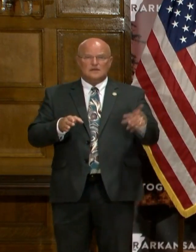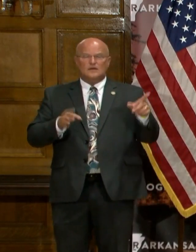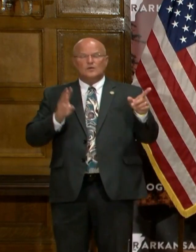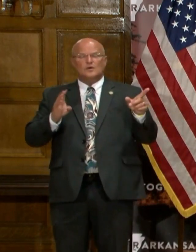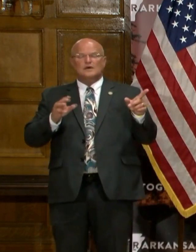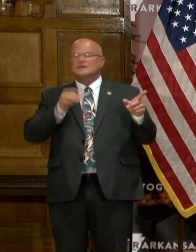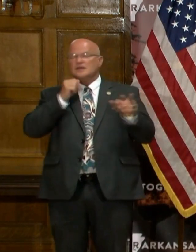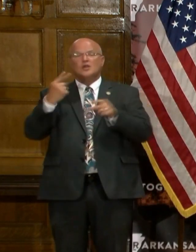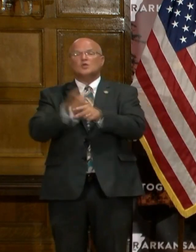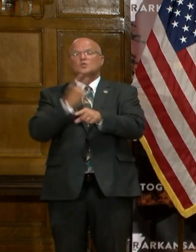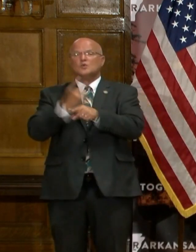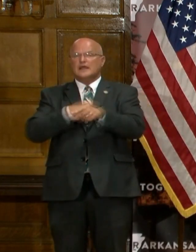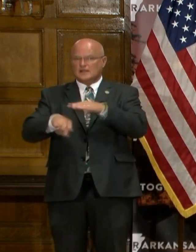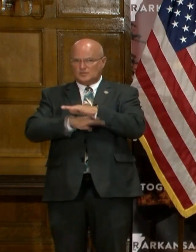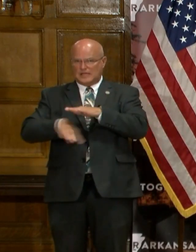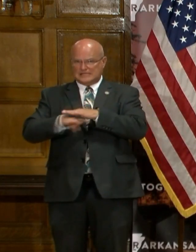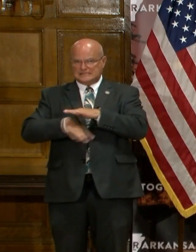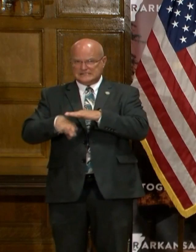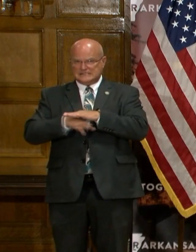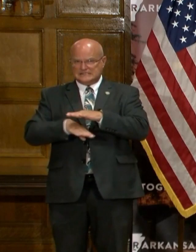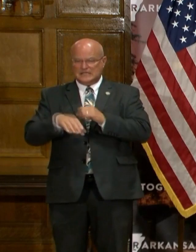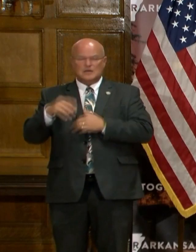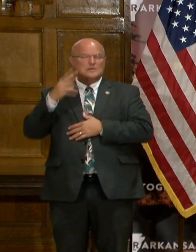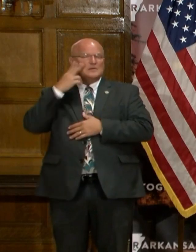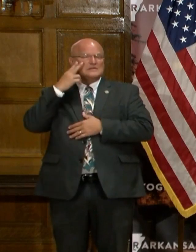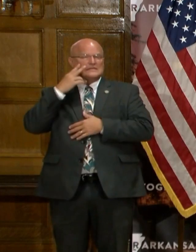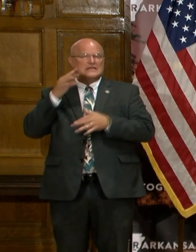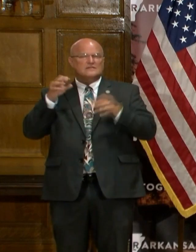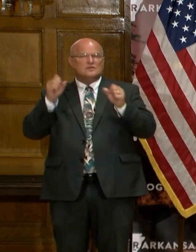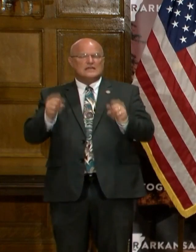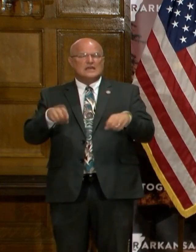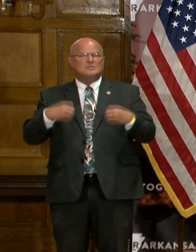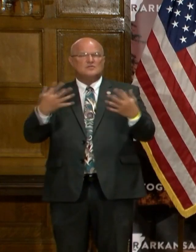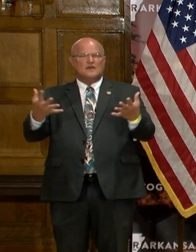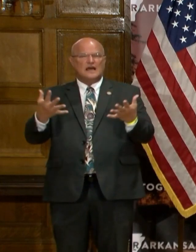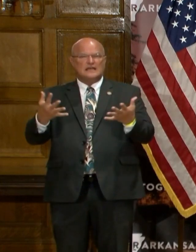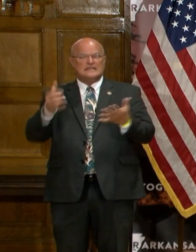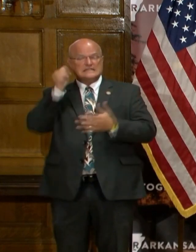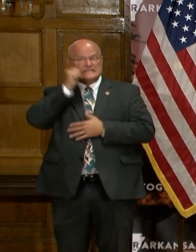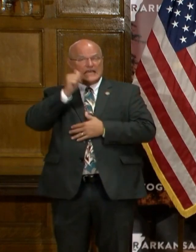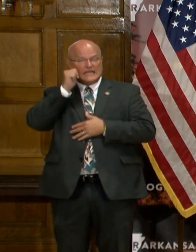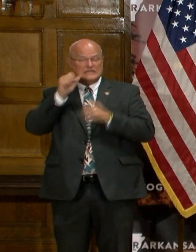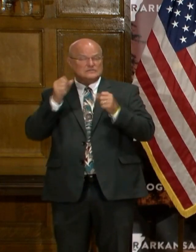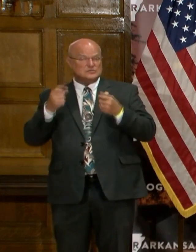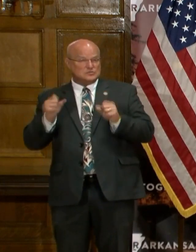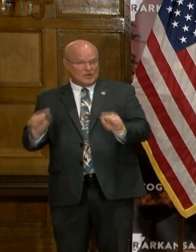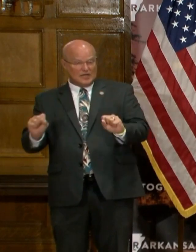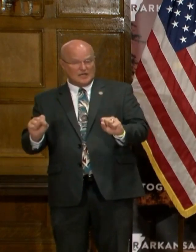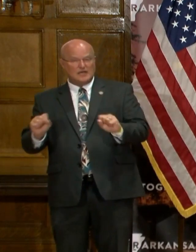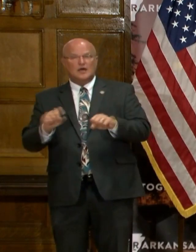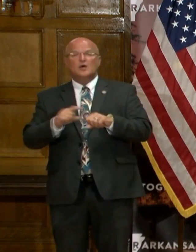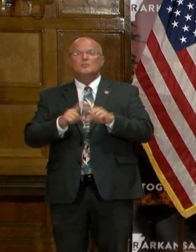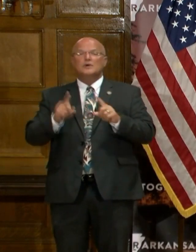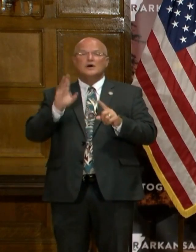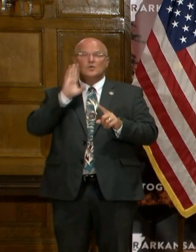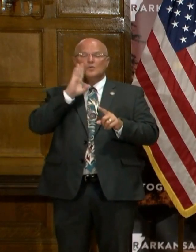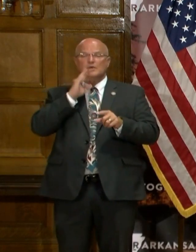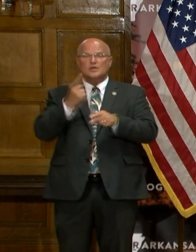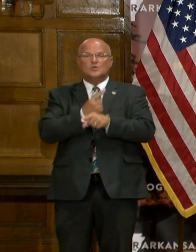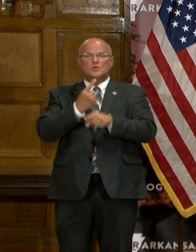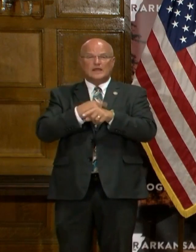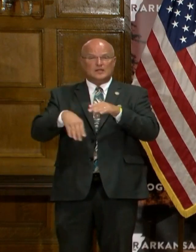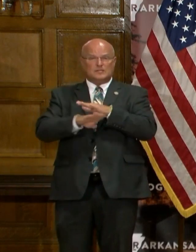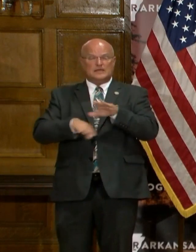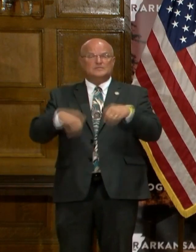Well, I said on a regular basis, we will see if we can provide it on a daily basis, but it will be a regular basis